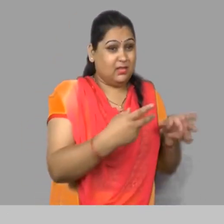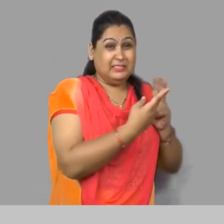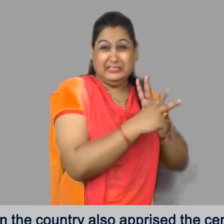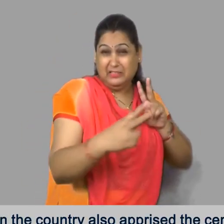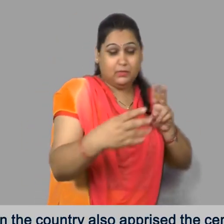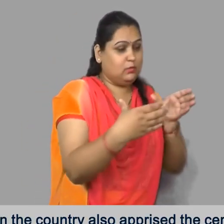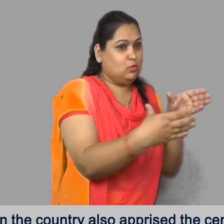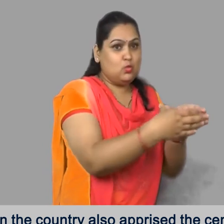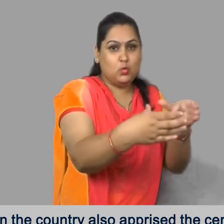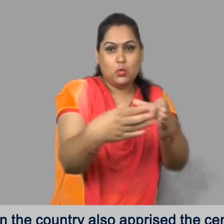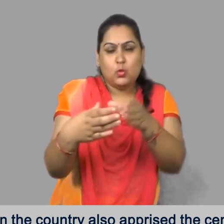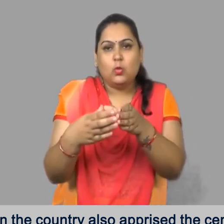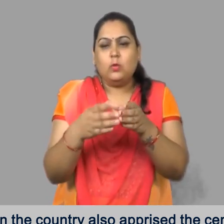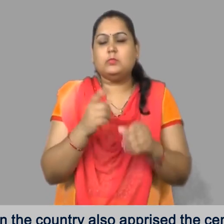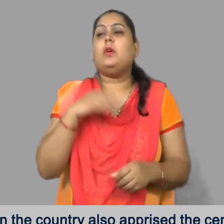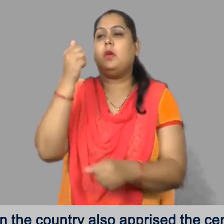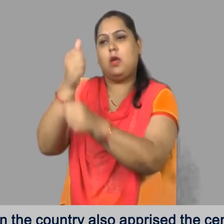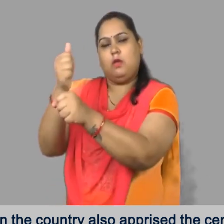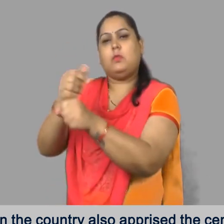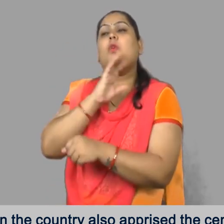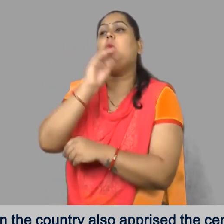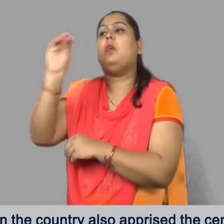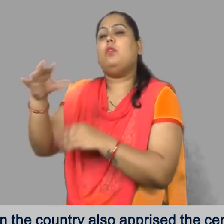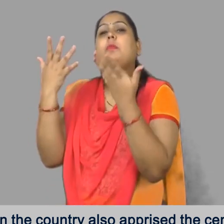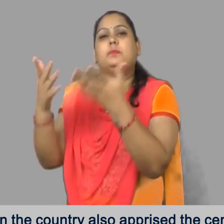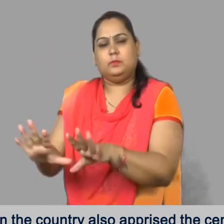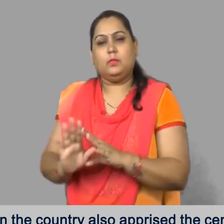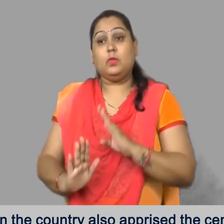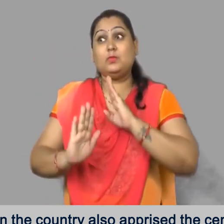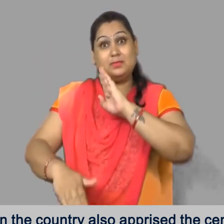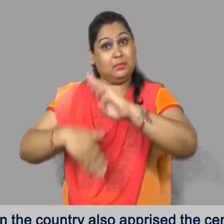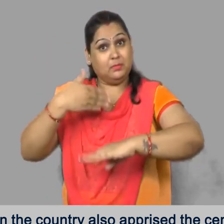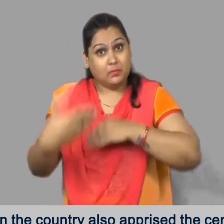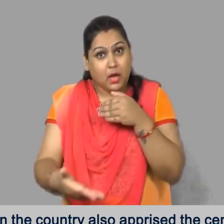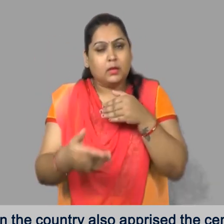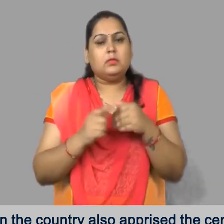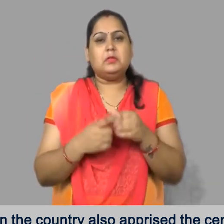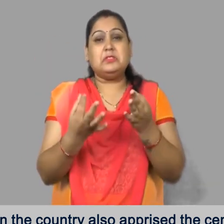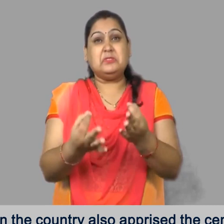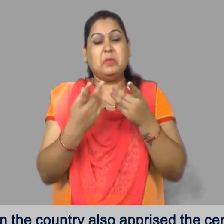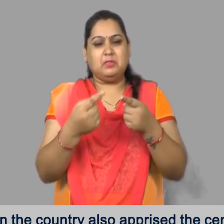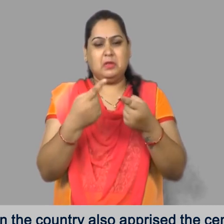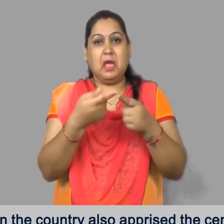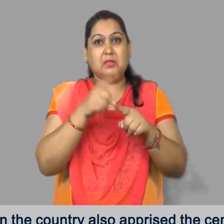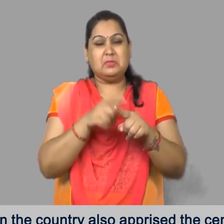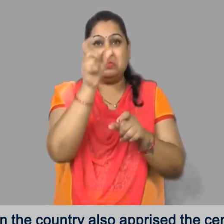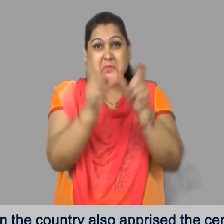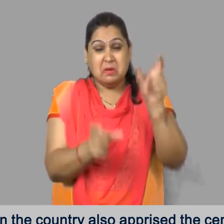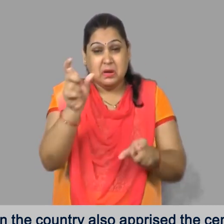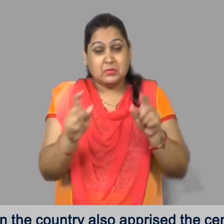Several other groups in the country also apprised the central agency,